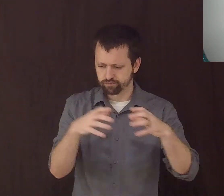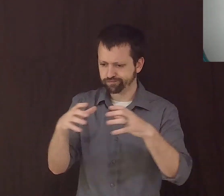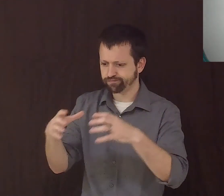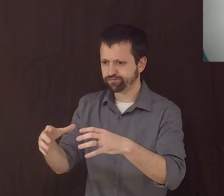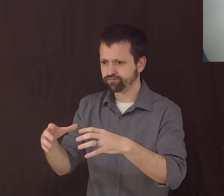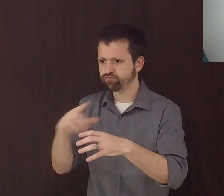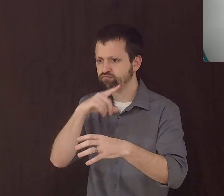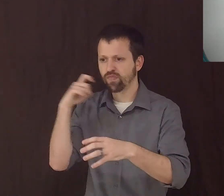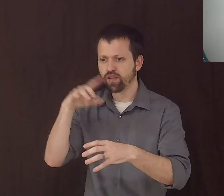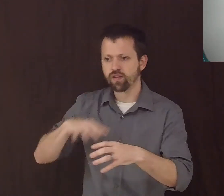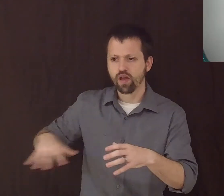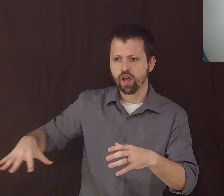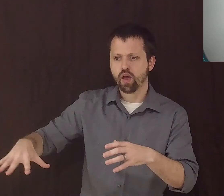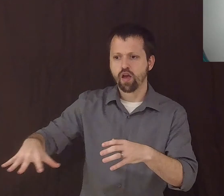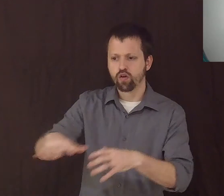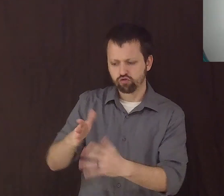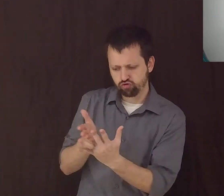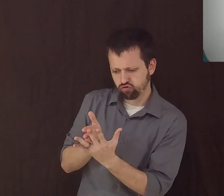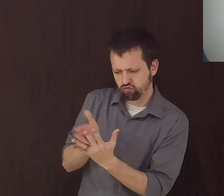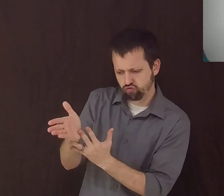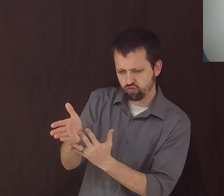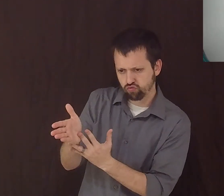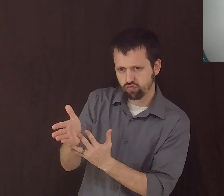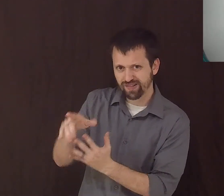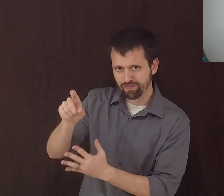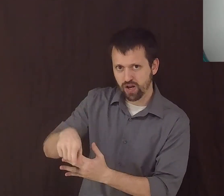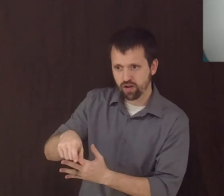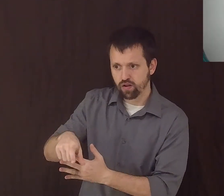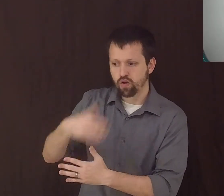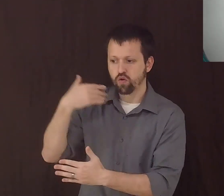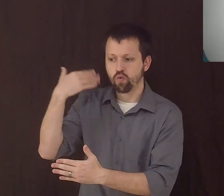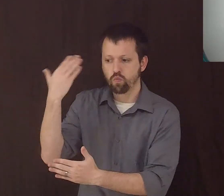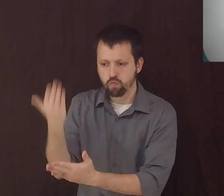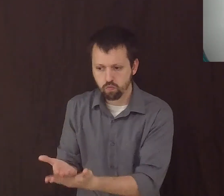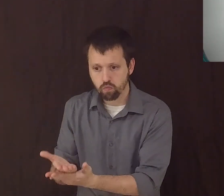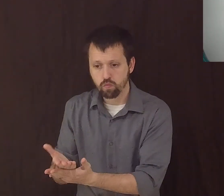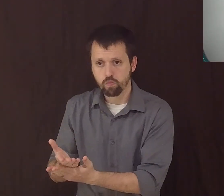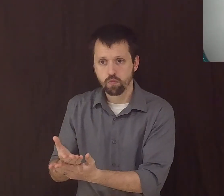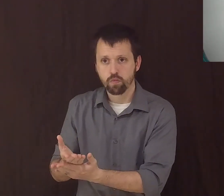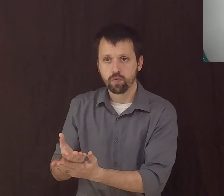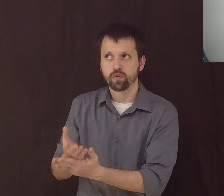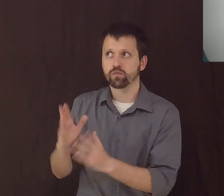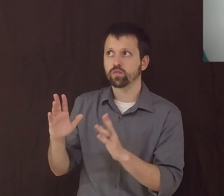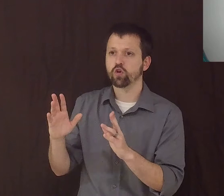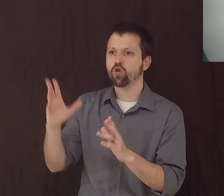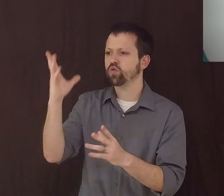into the wilderness. They had to go through the wilderness in order to be able to get into